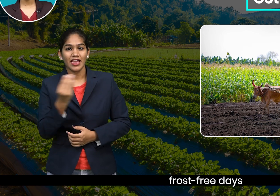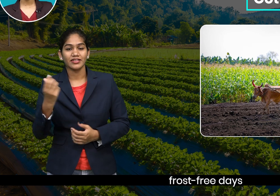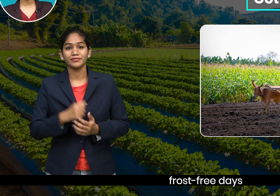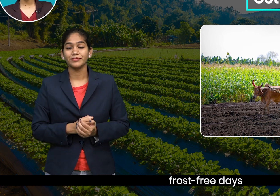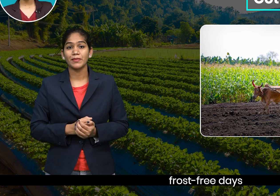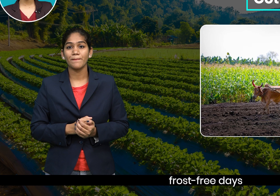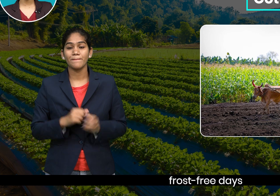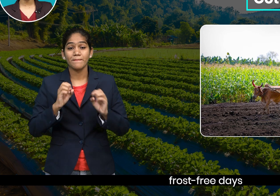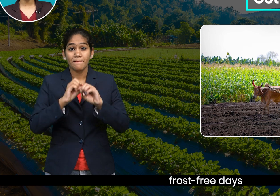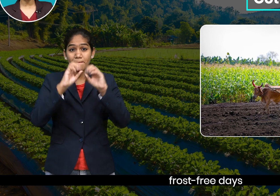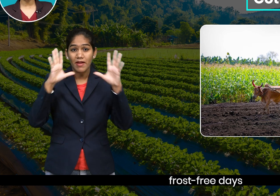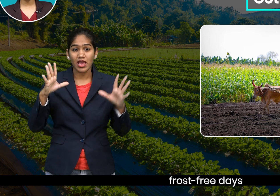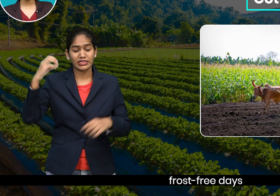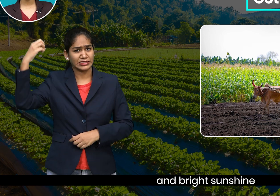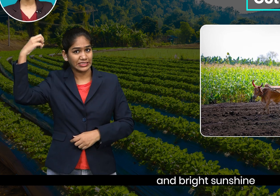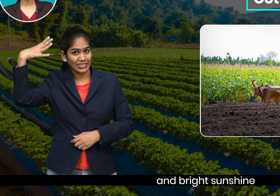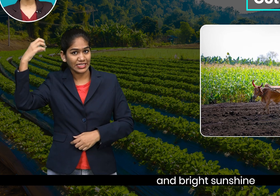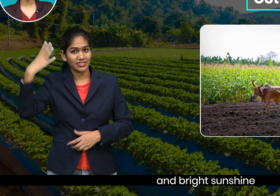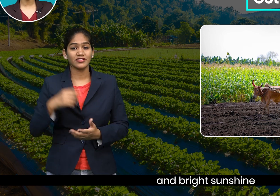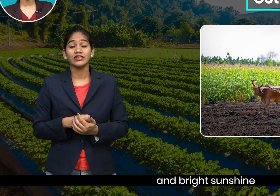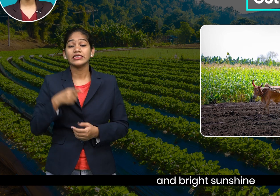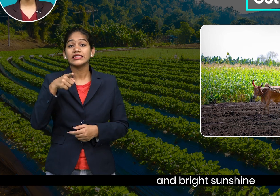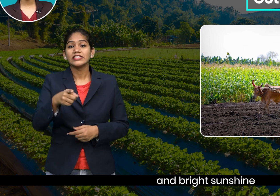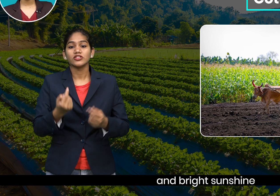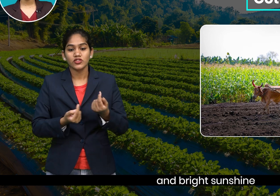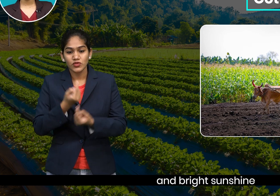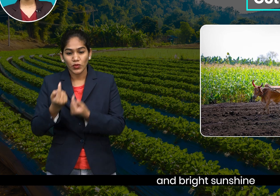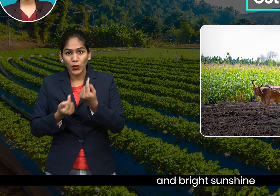and bright sunshine for its growth.